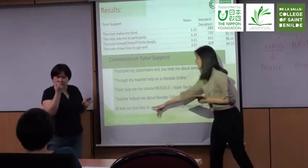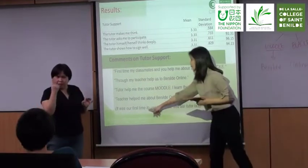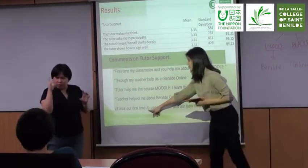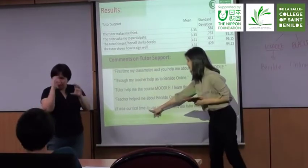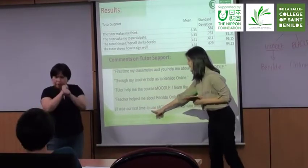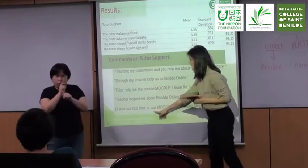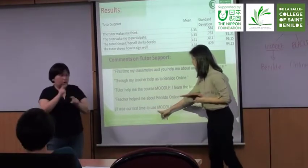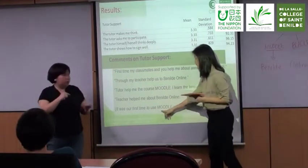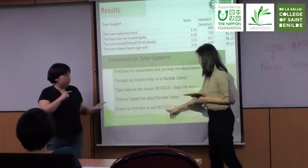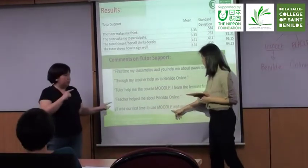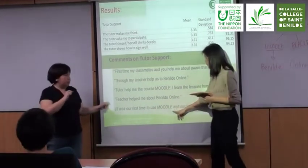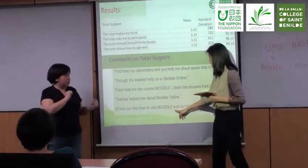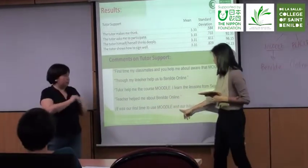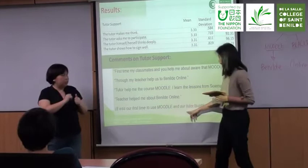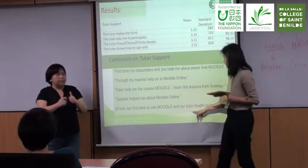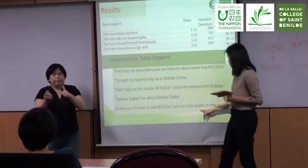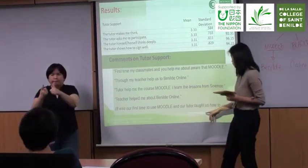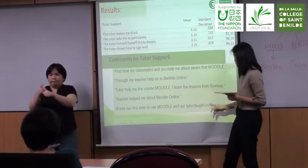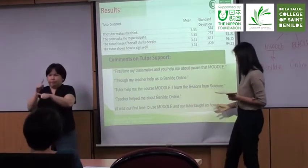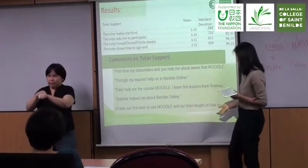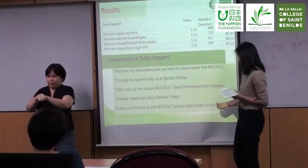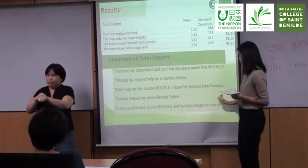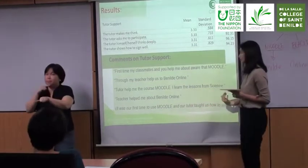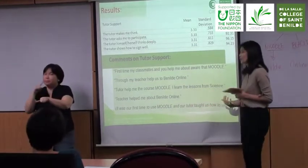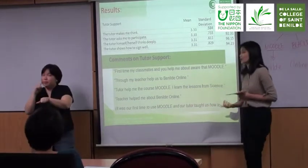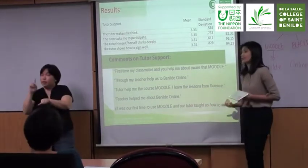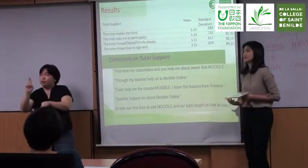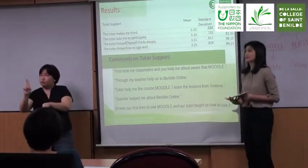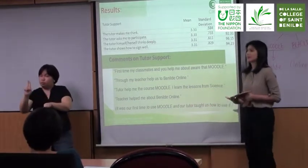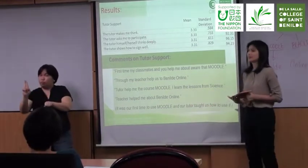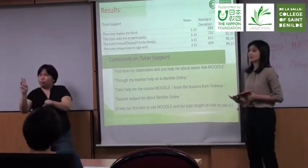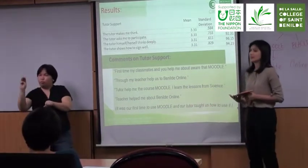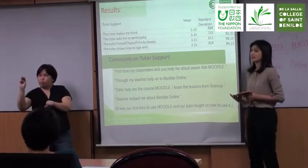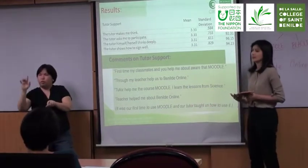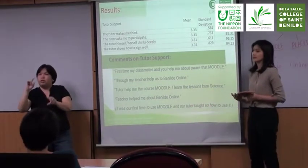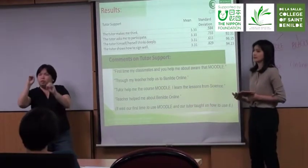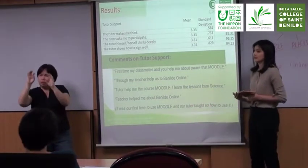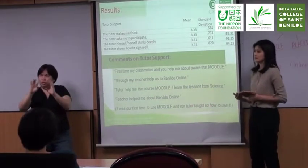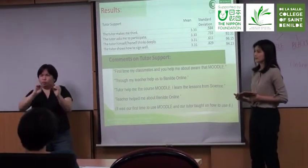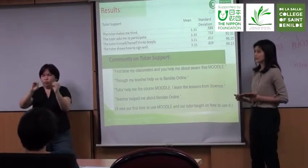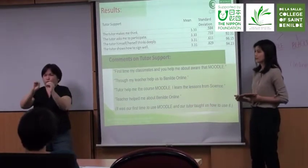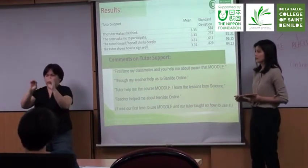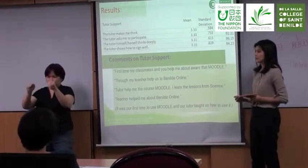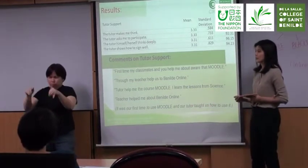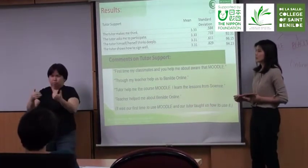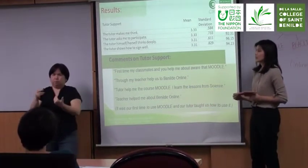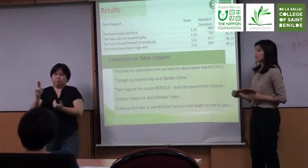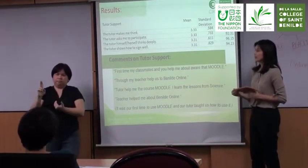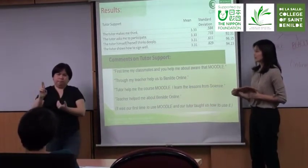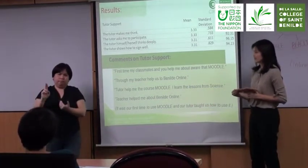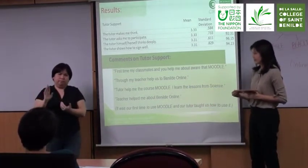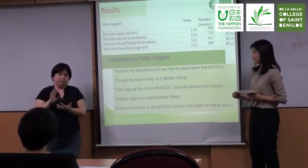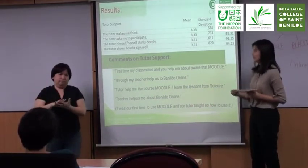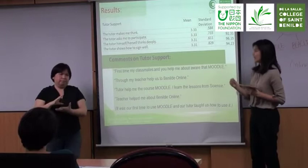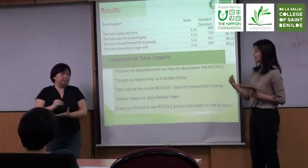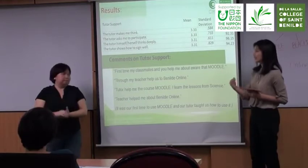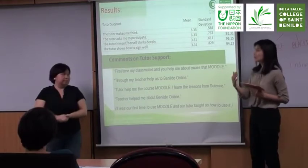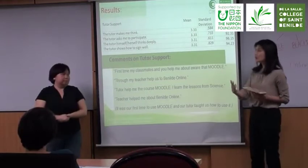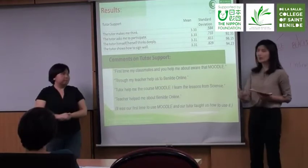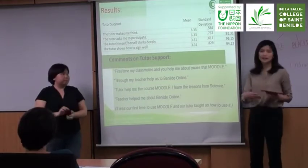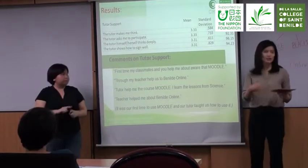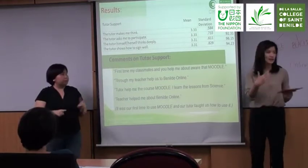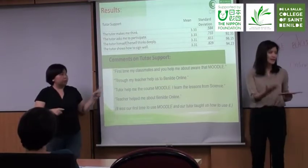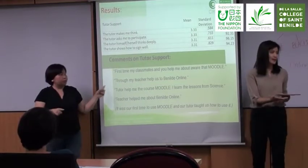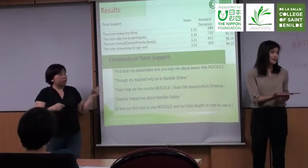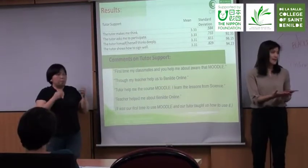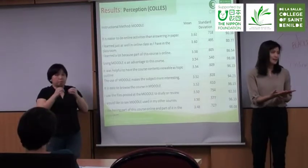to. It was our first time to use MOODLE, and our tutor taught us how to use it. So, but I give